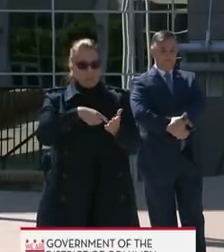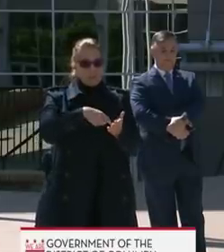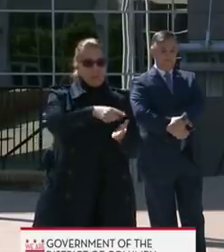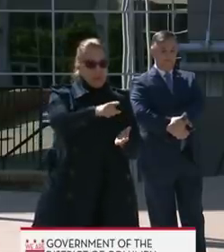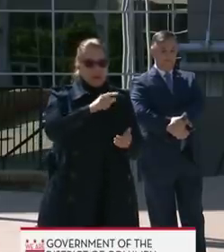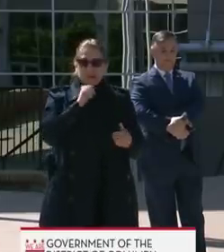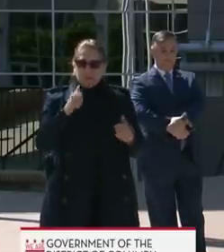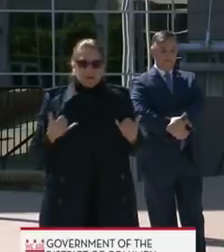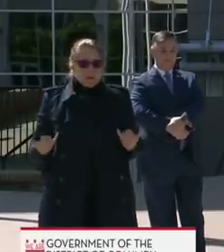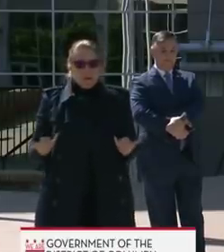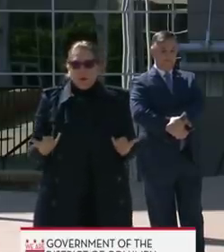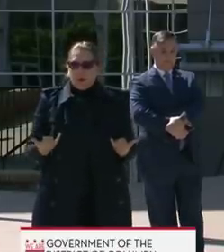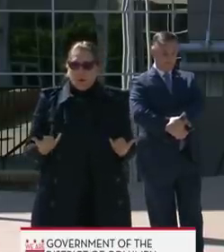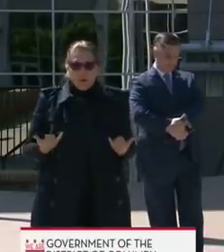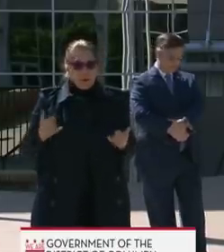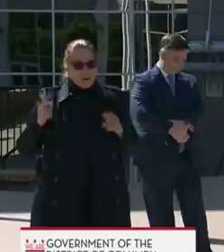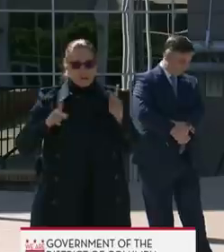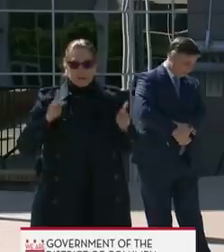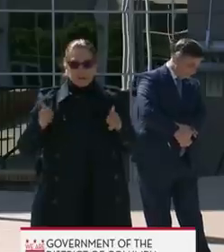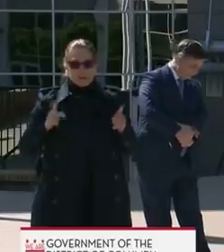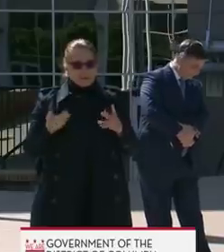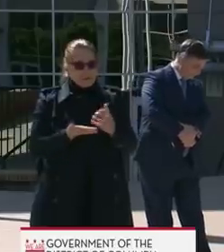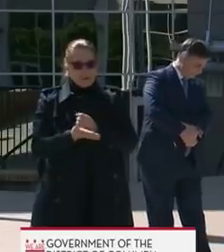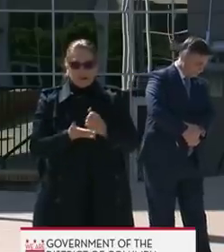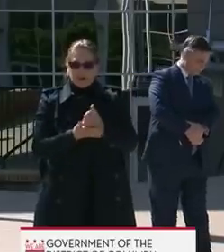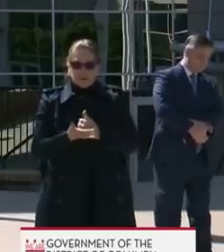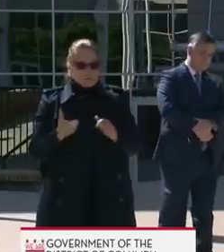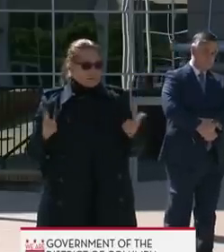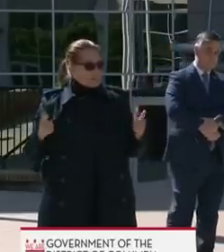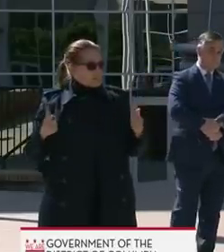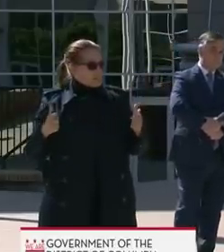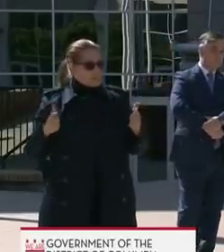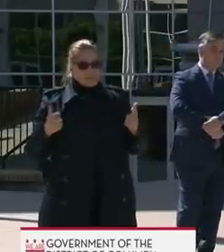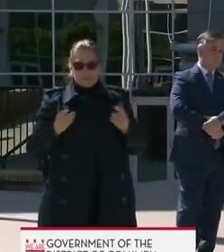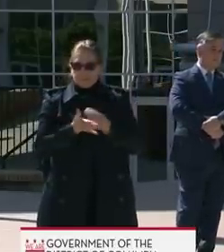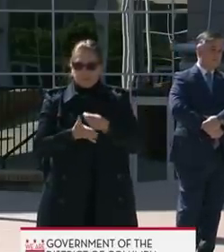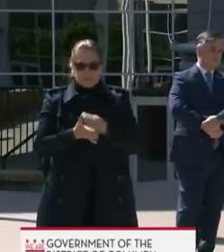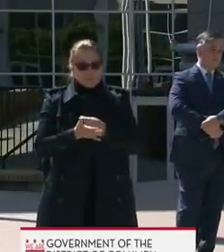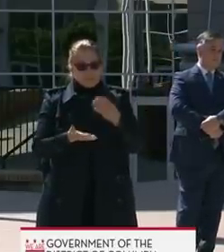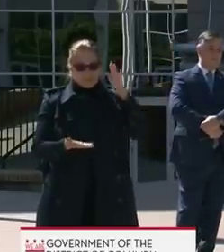so drastically reduced, that there is flexibility in deferral.